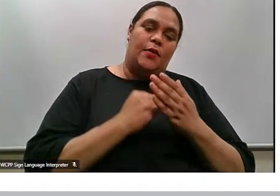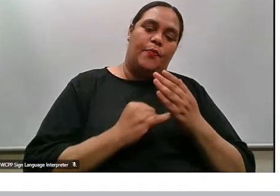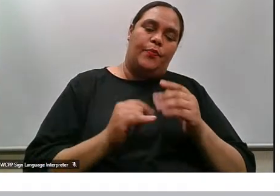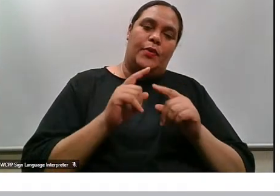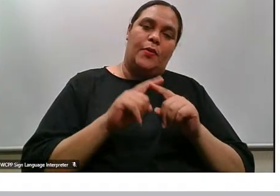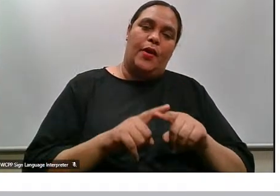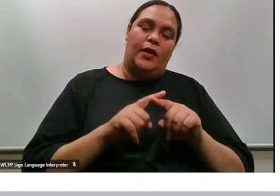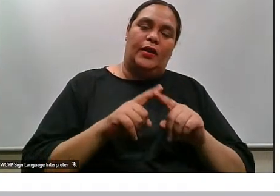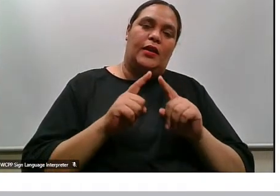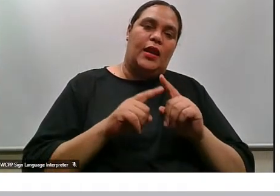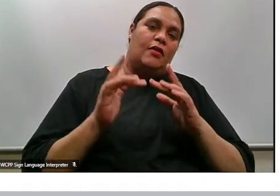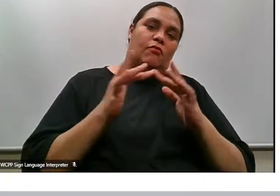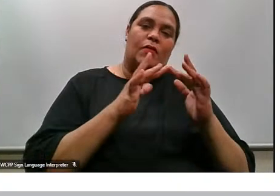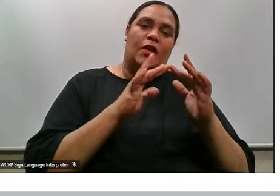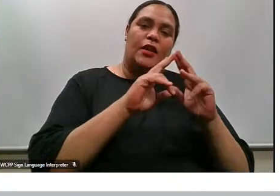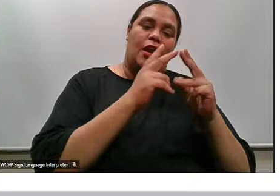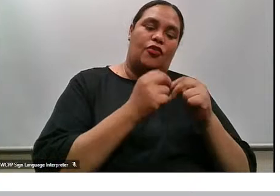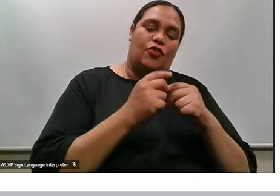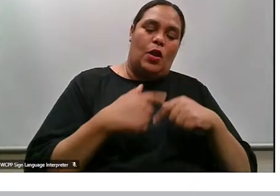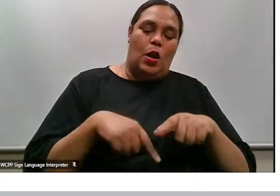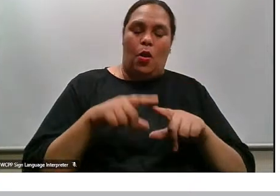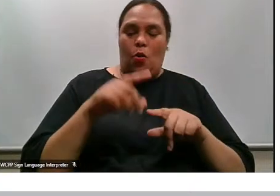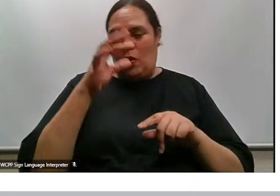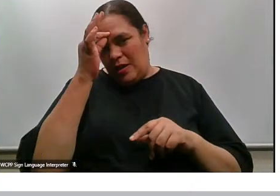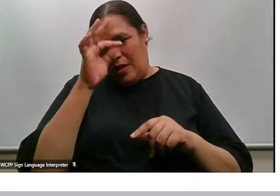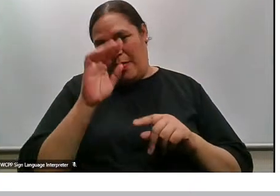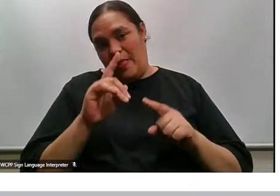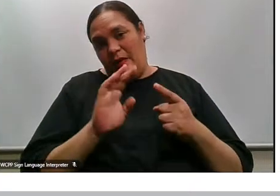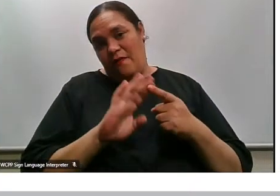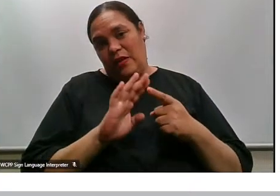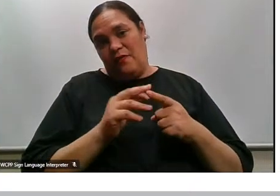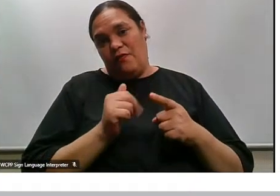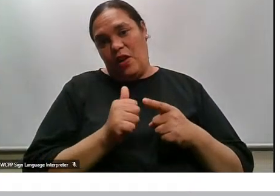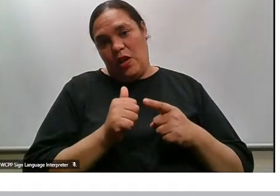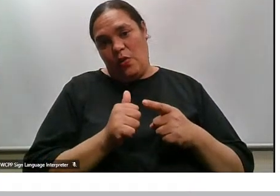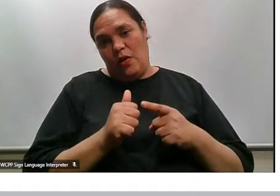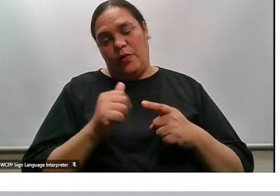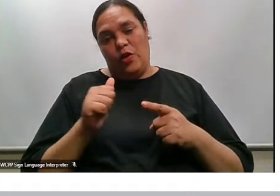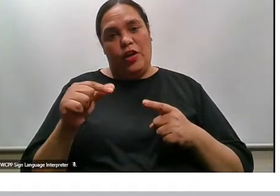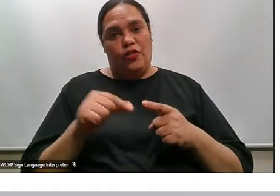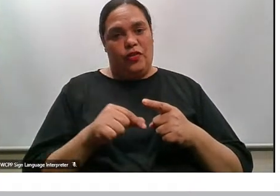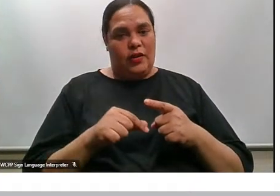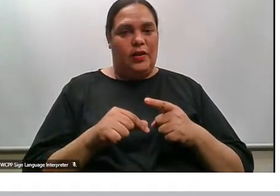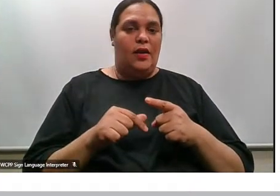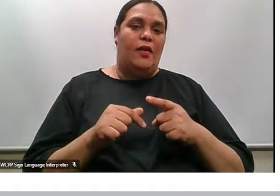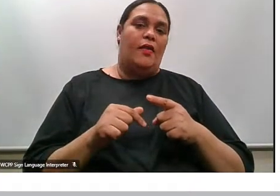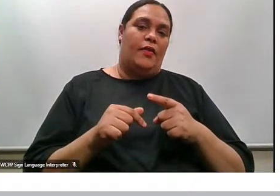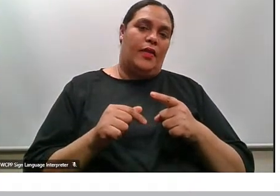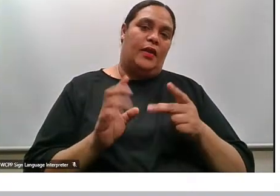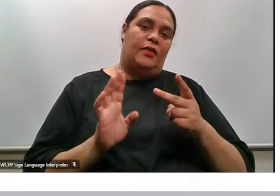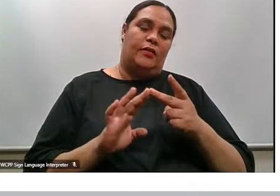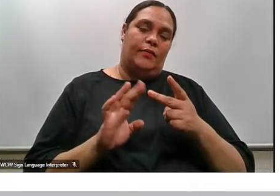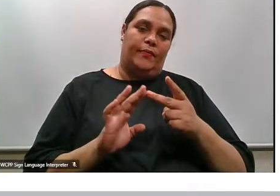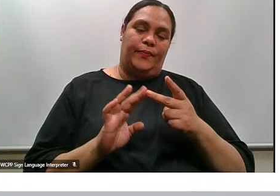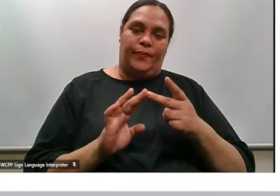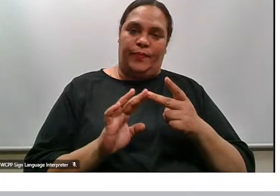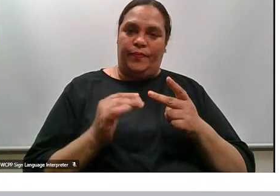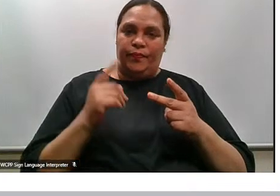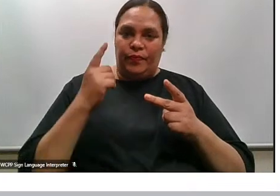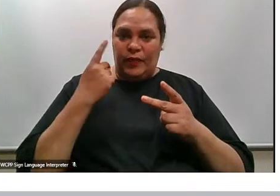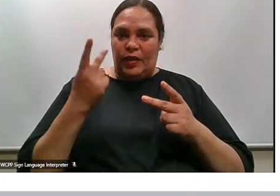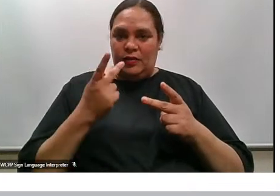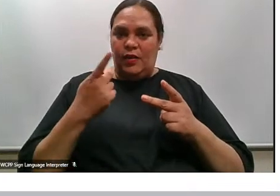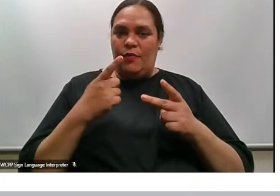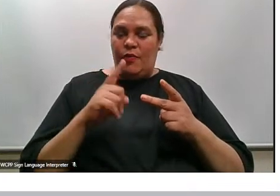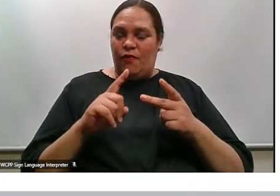both national and local government. So that's the first follow-up to the AG. And then the second follow-up, and I think it's also for